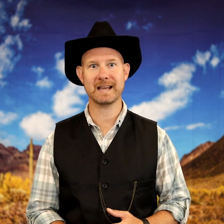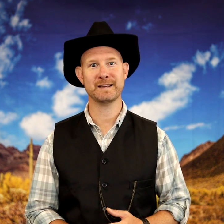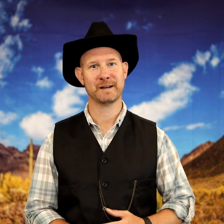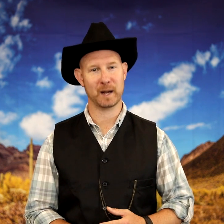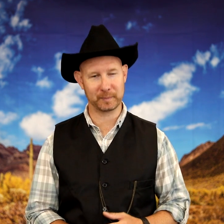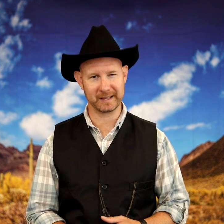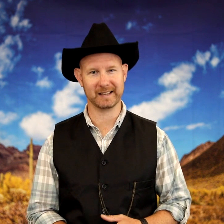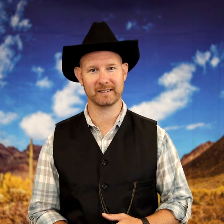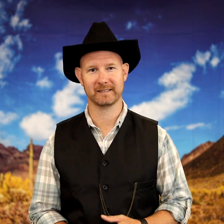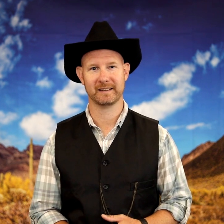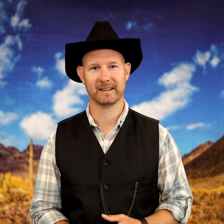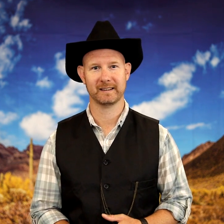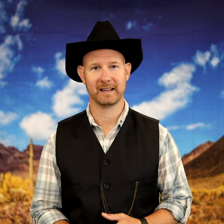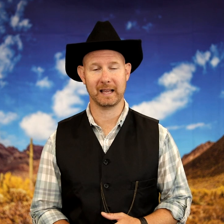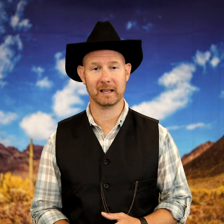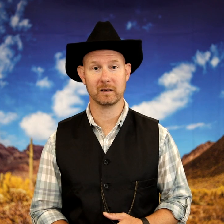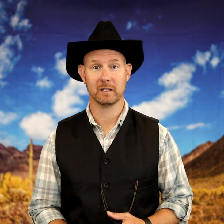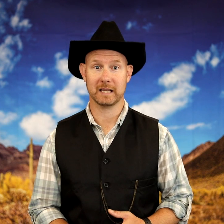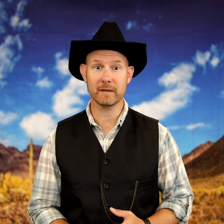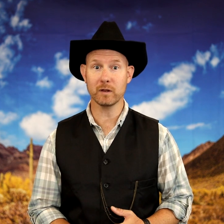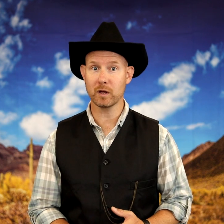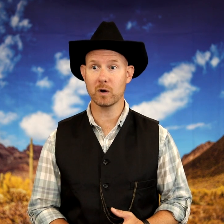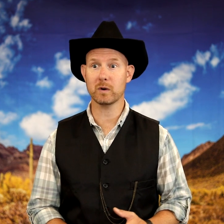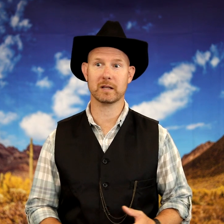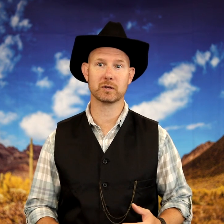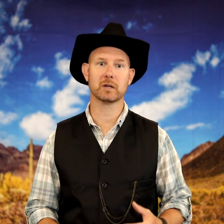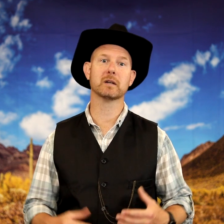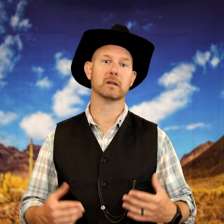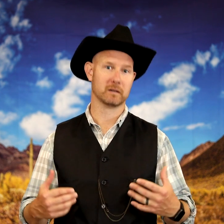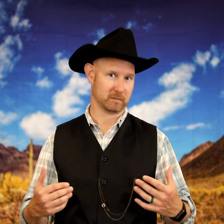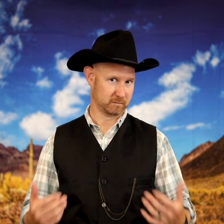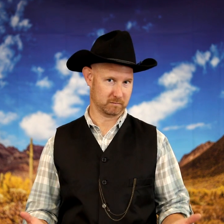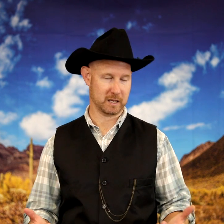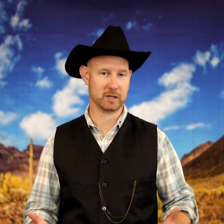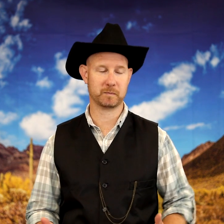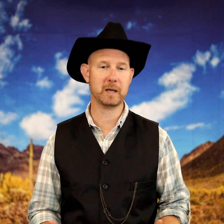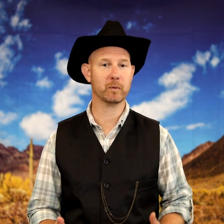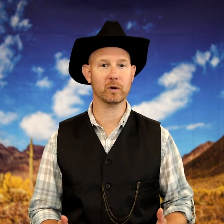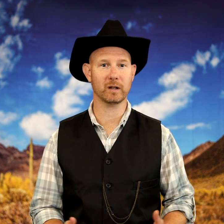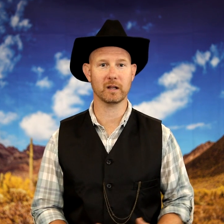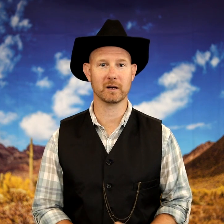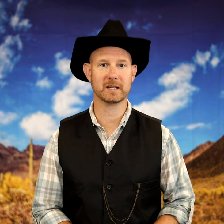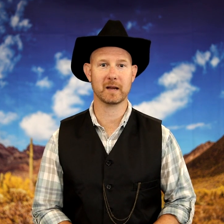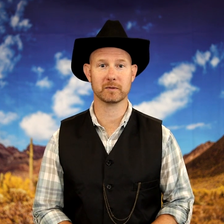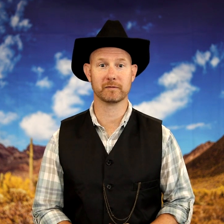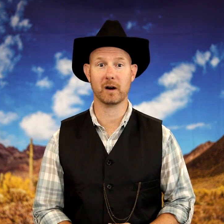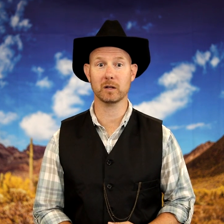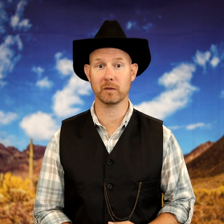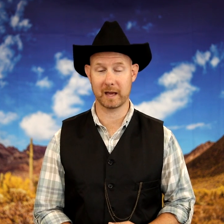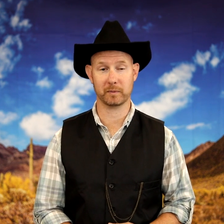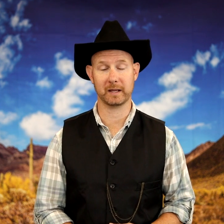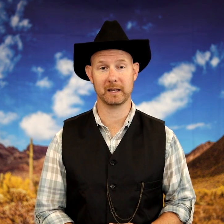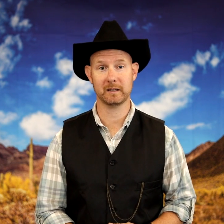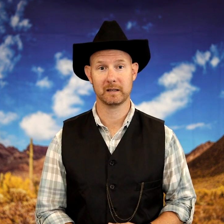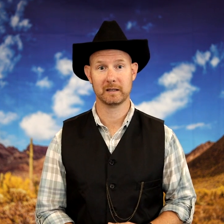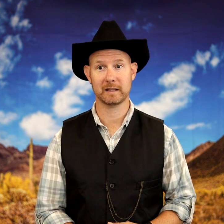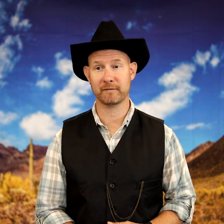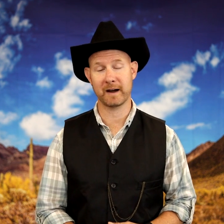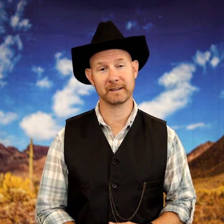had a plan. And even though it took his people a long time to follow that plan, they finally